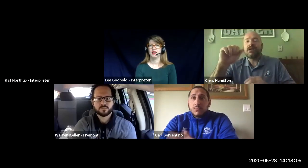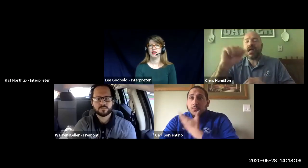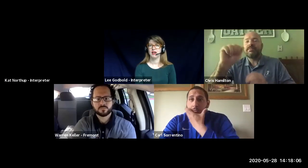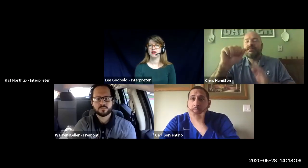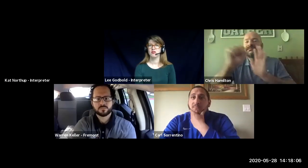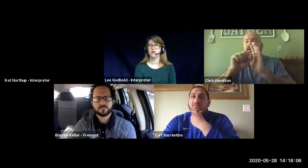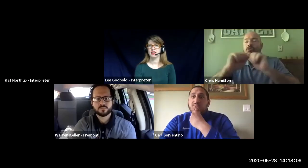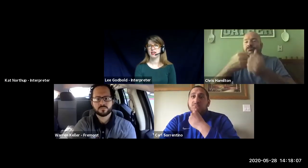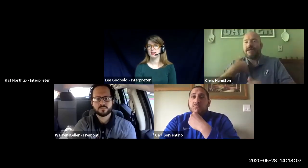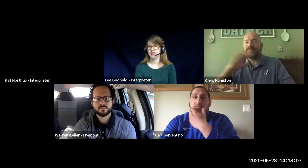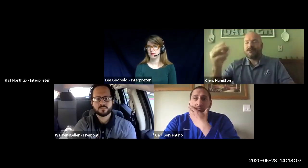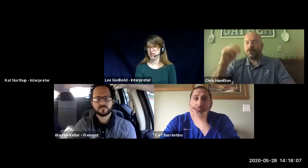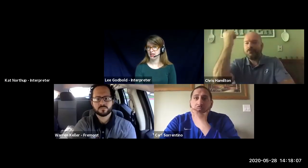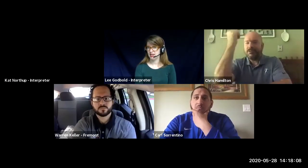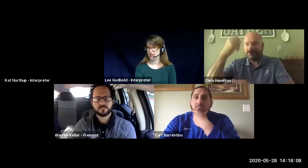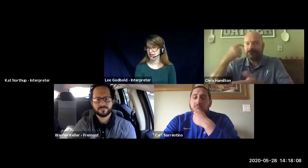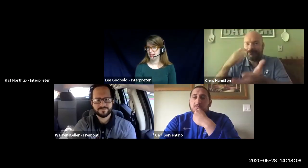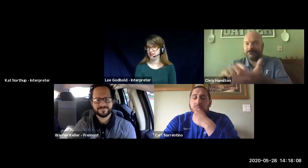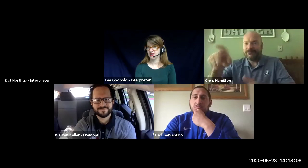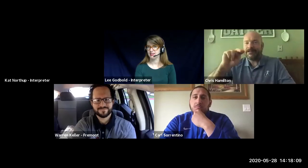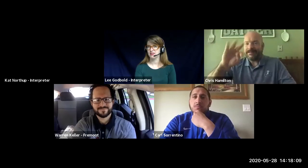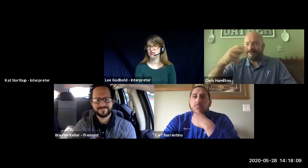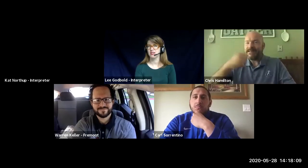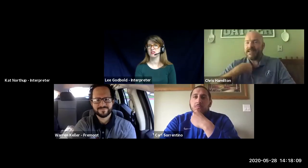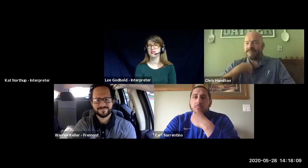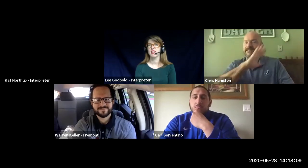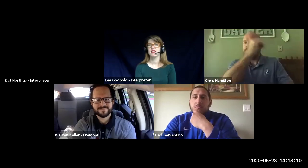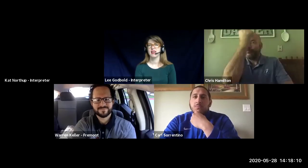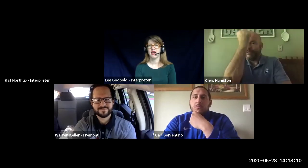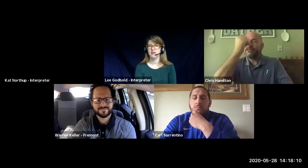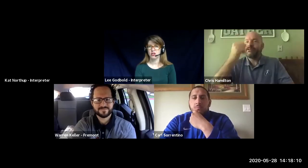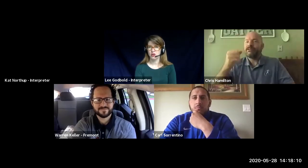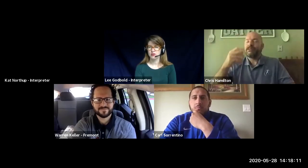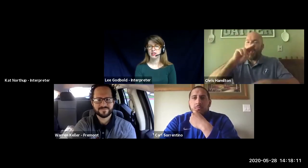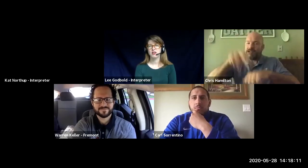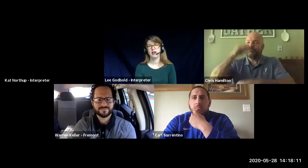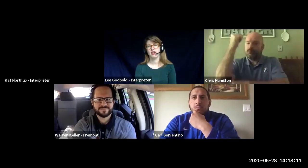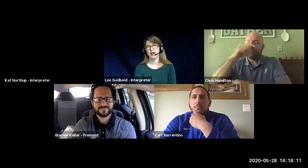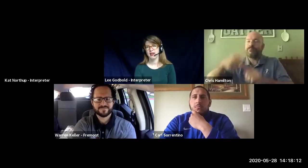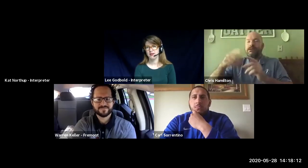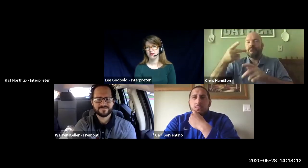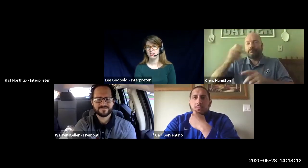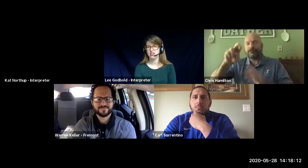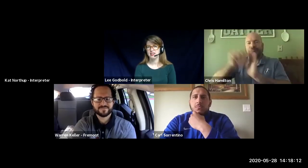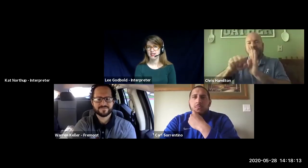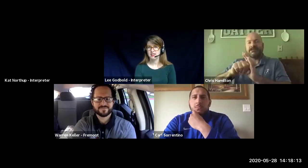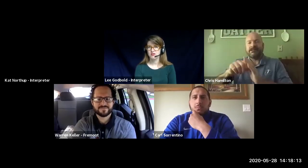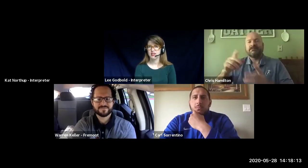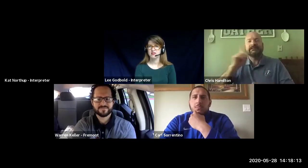And I do recognize that many athletic associations, they have their own, like I know IFHS has their records that